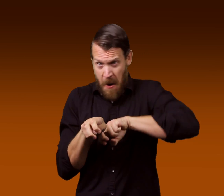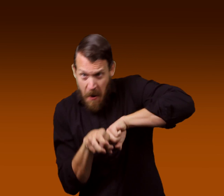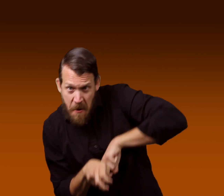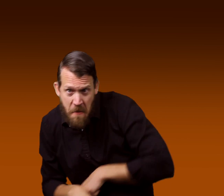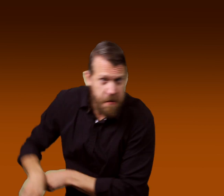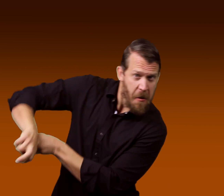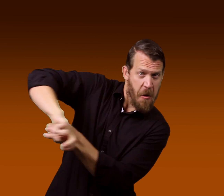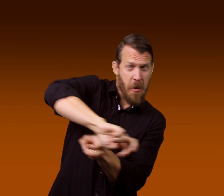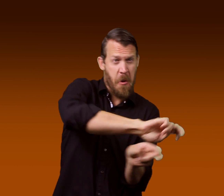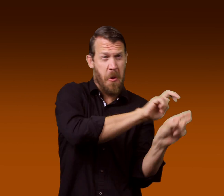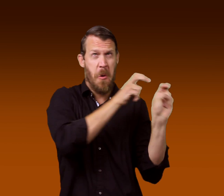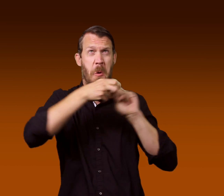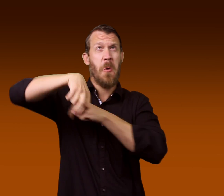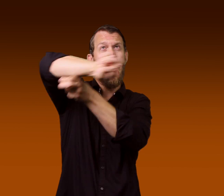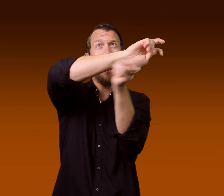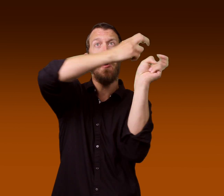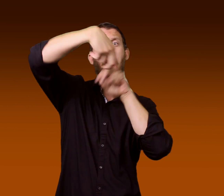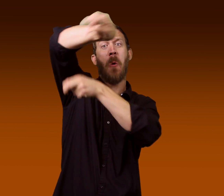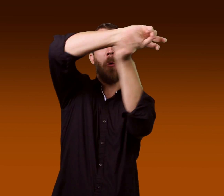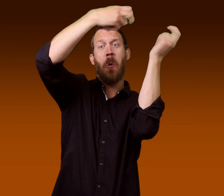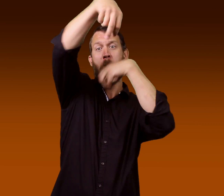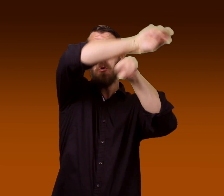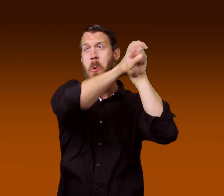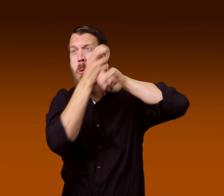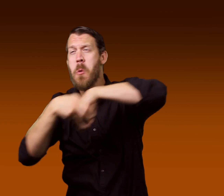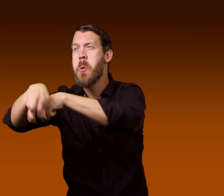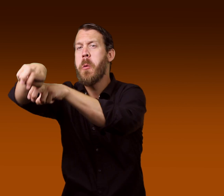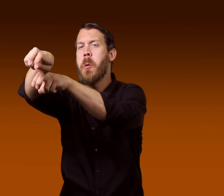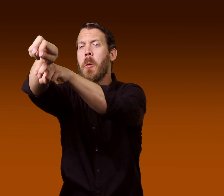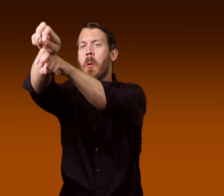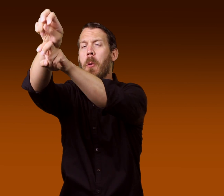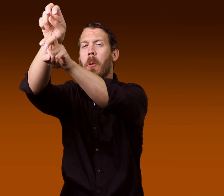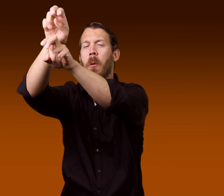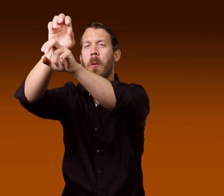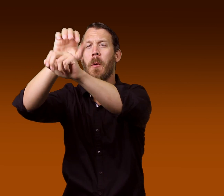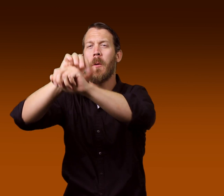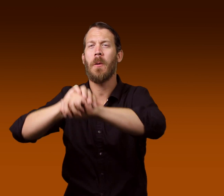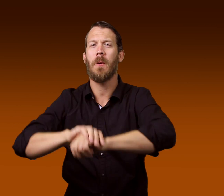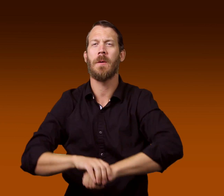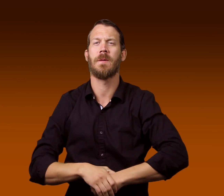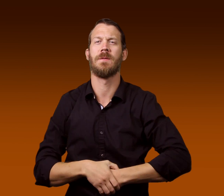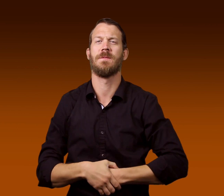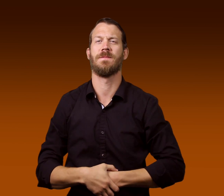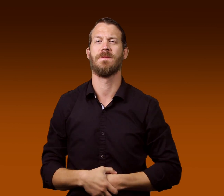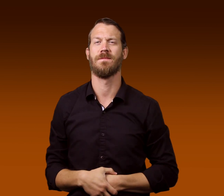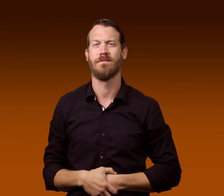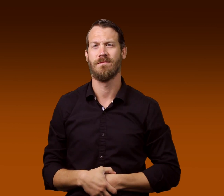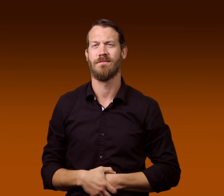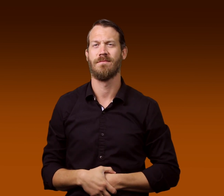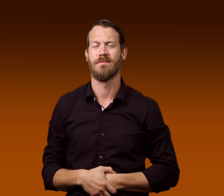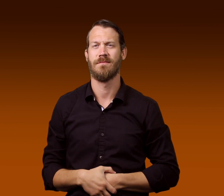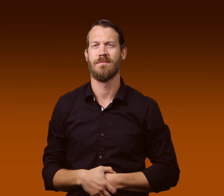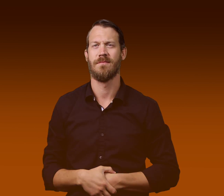side on the second witch's broom and flew off over the treetops.